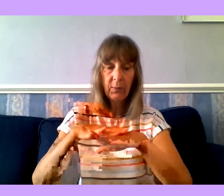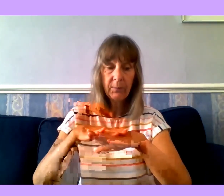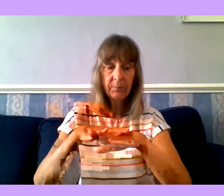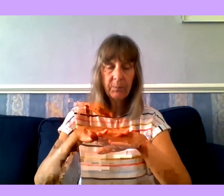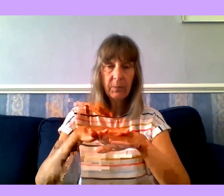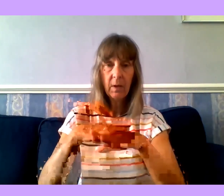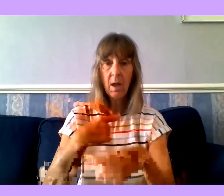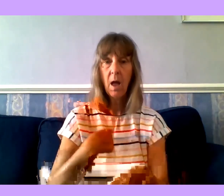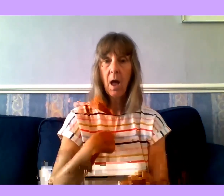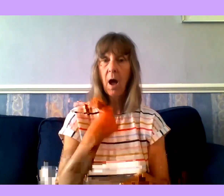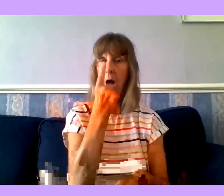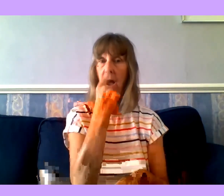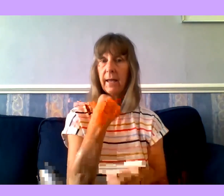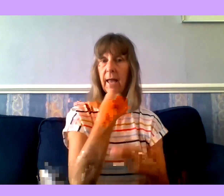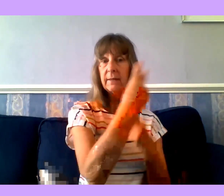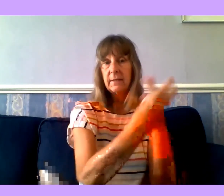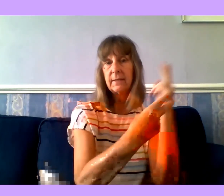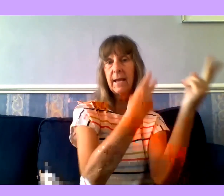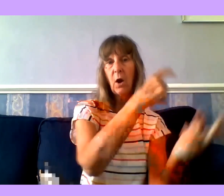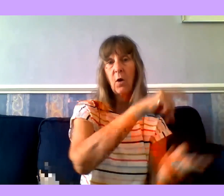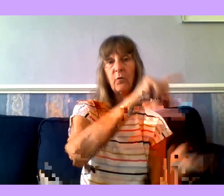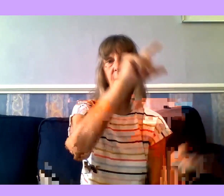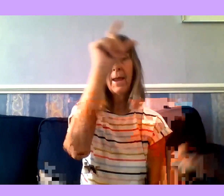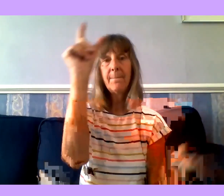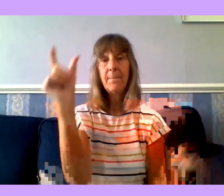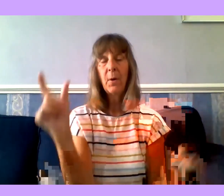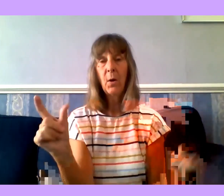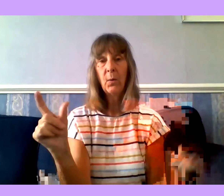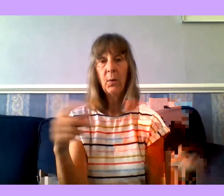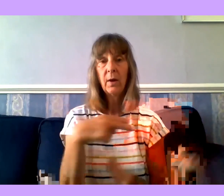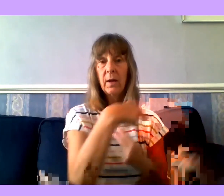blue. I can